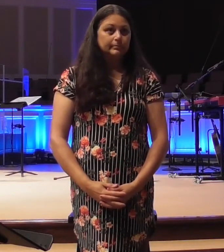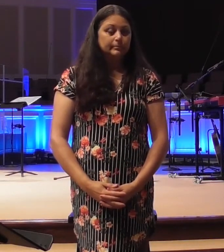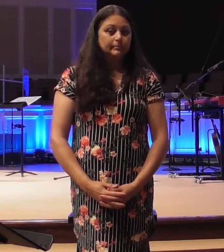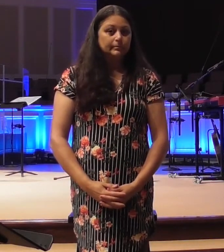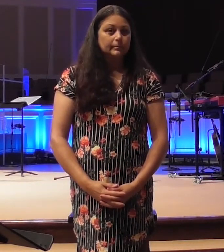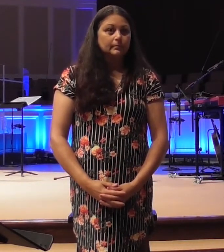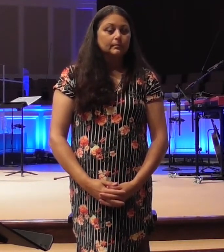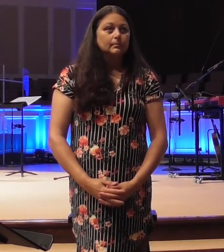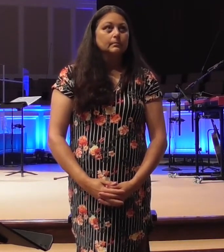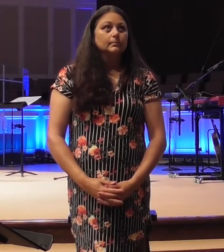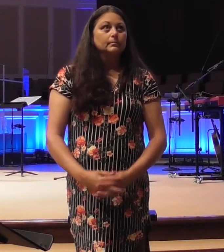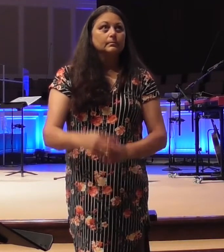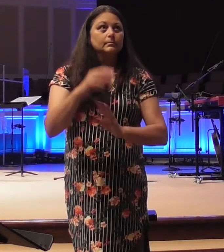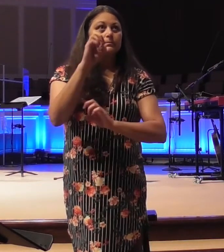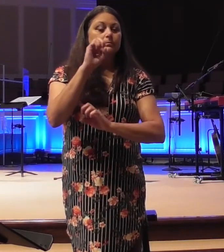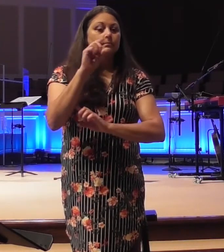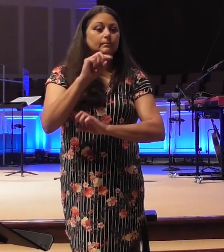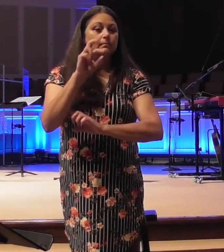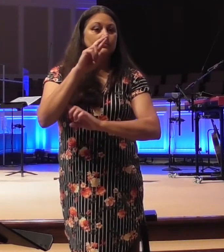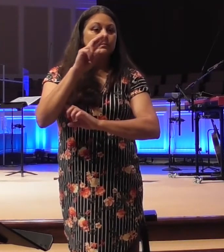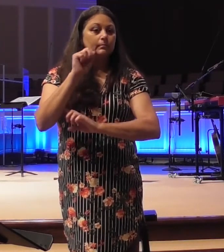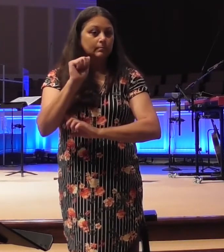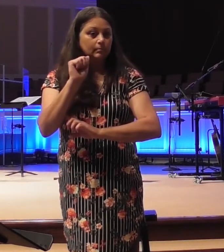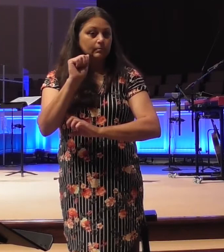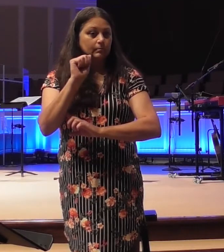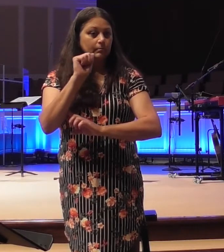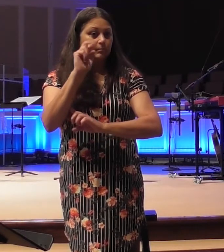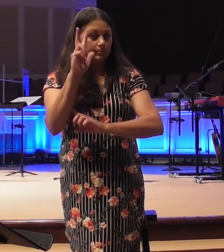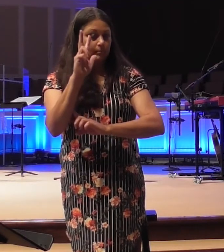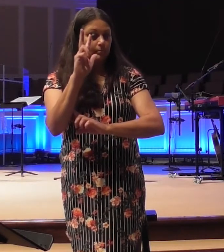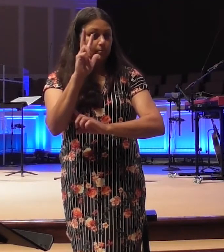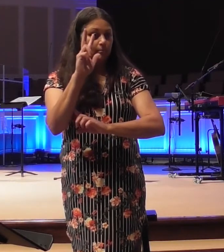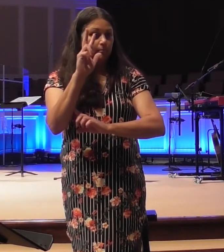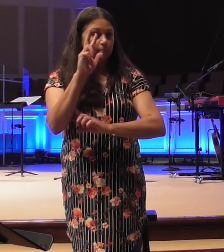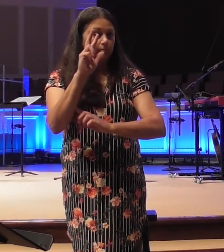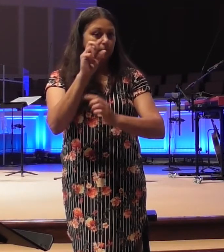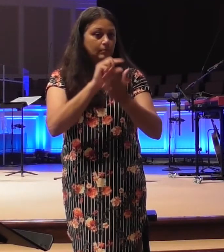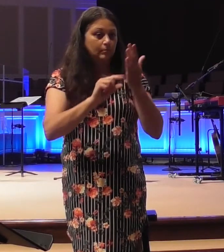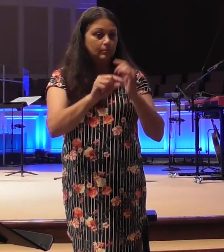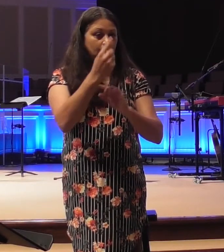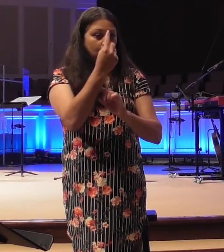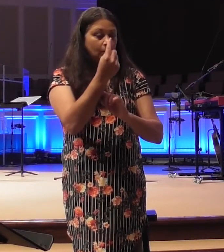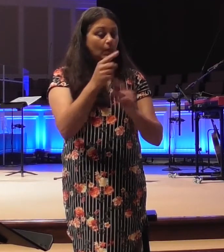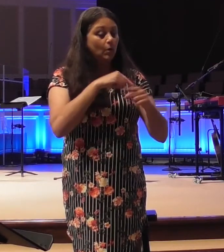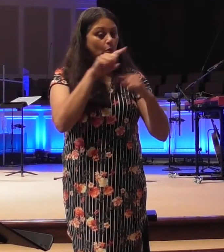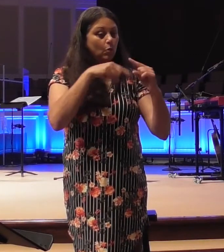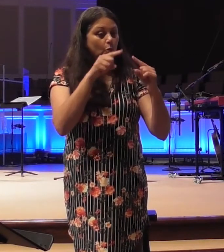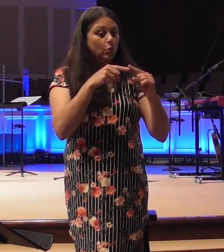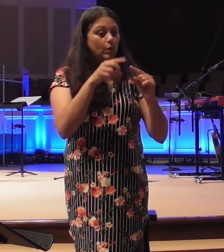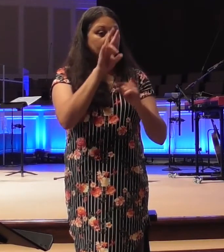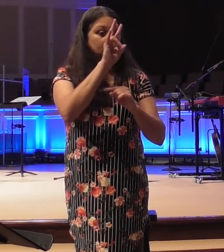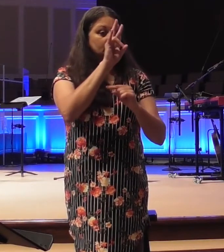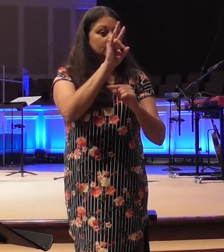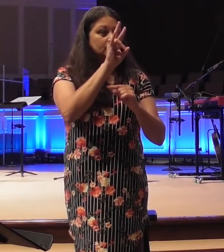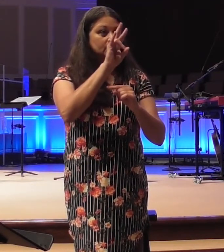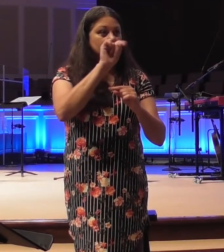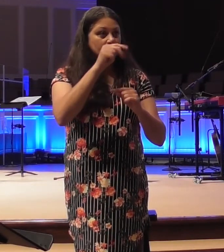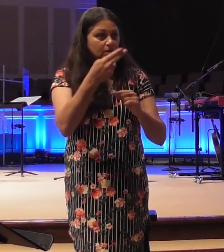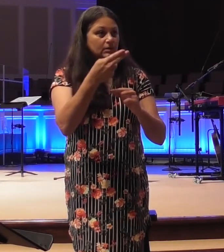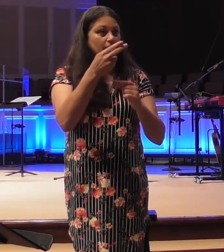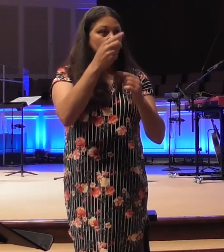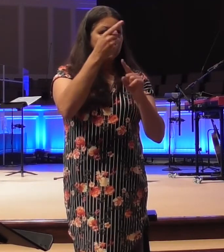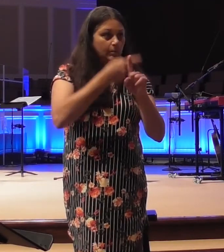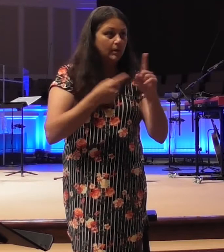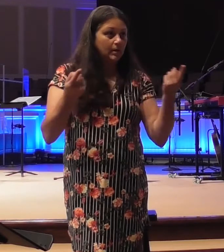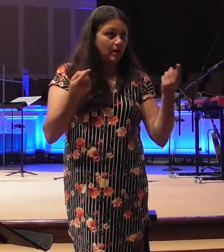Ezra chapter 3, beginning in verse 1. Now when the seventh month came and the sons of Israel were in their cities,